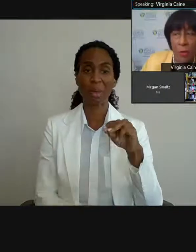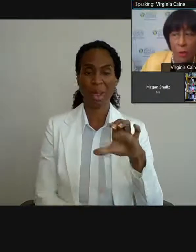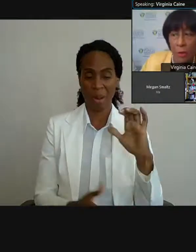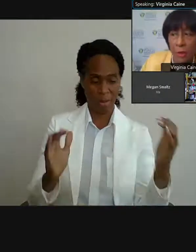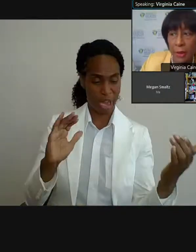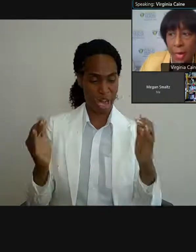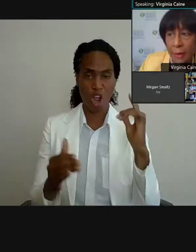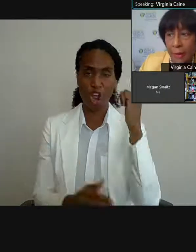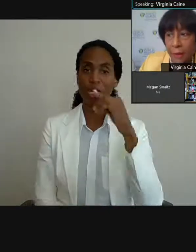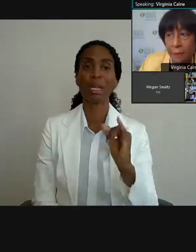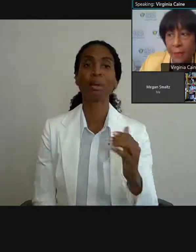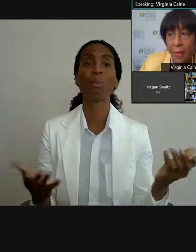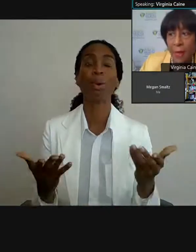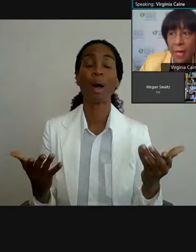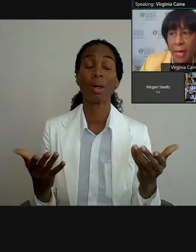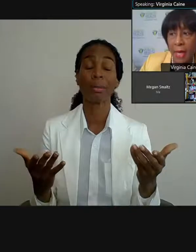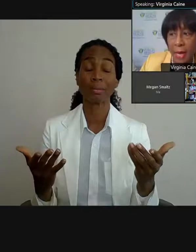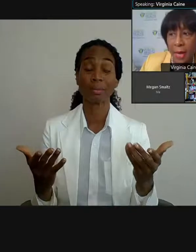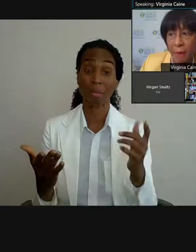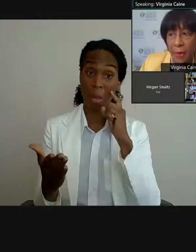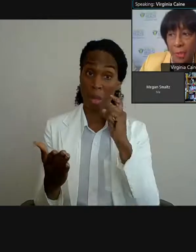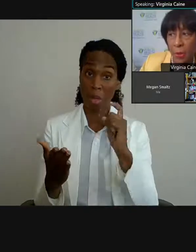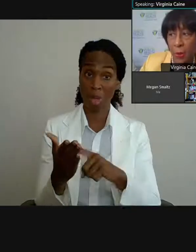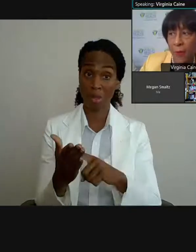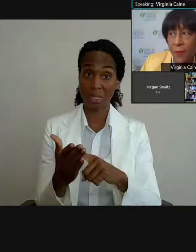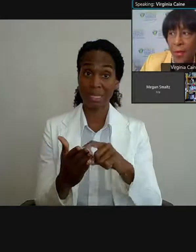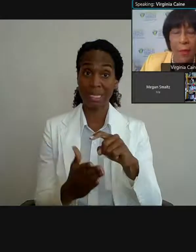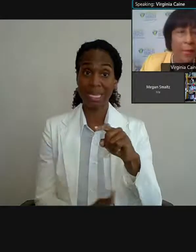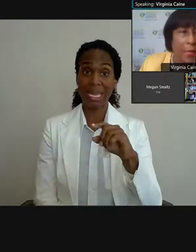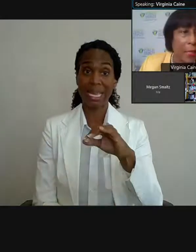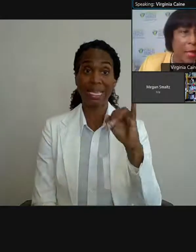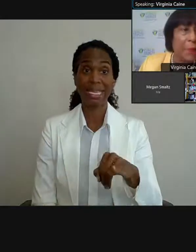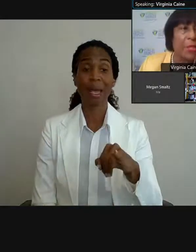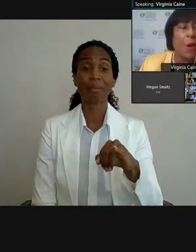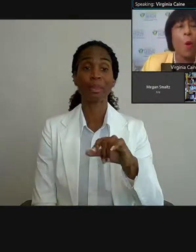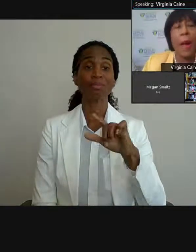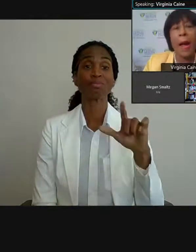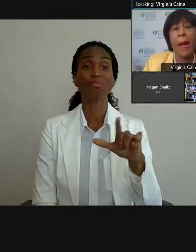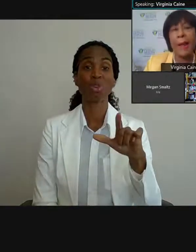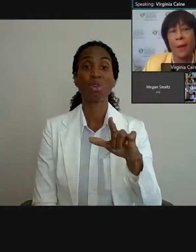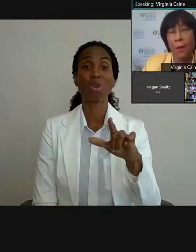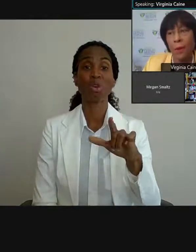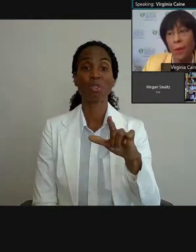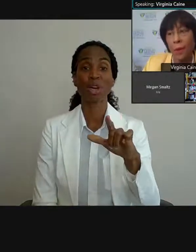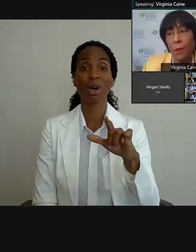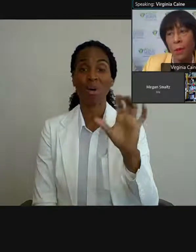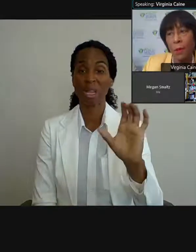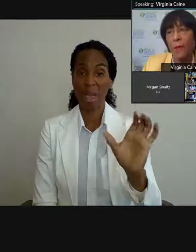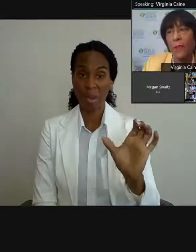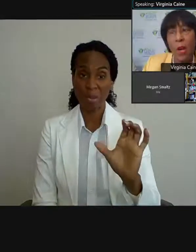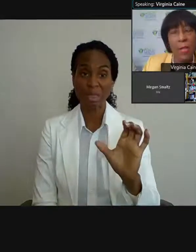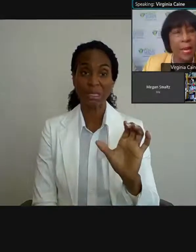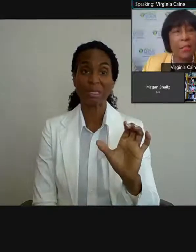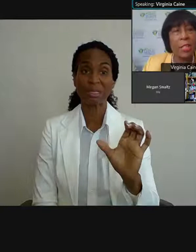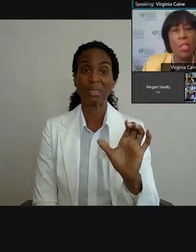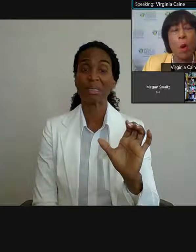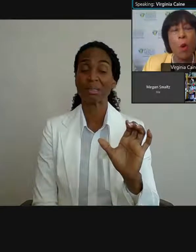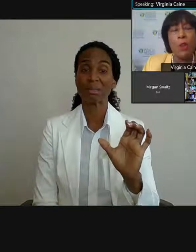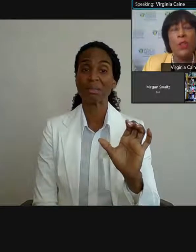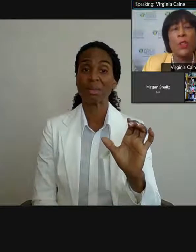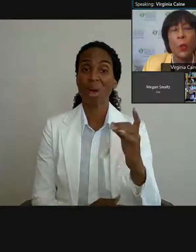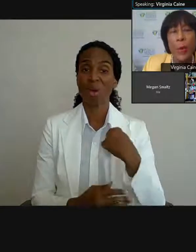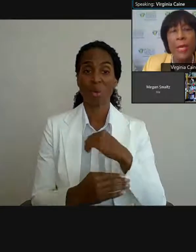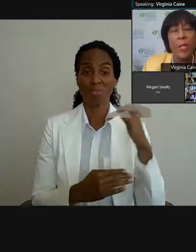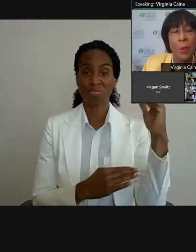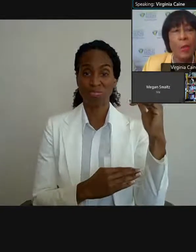see that when you look at Indianapolis, Louisville, and Columbus, Ohio, we've gone down to no